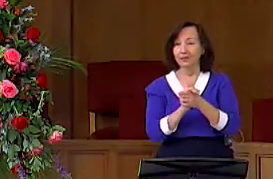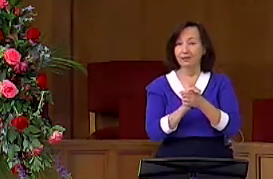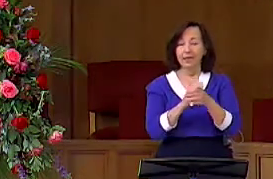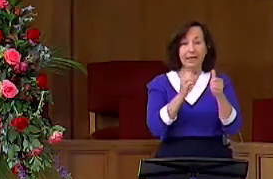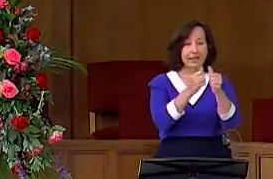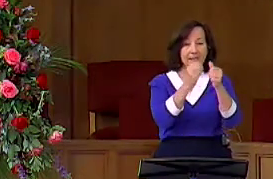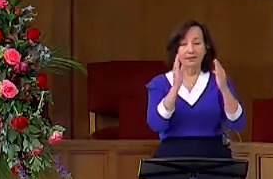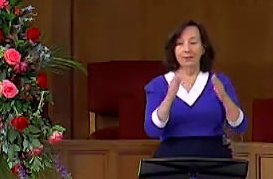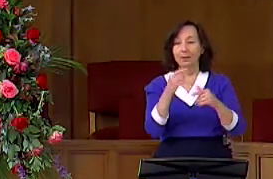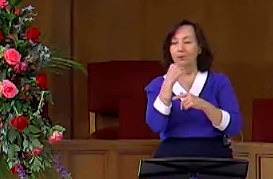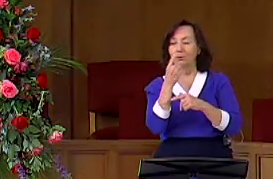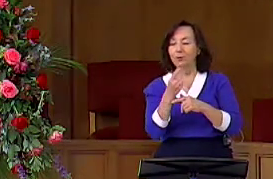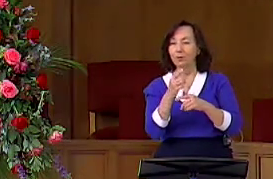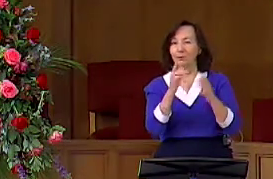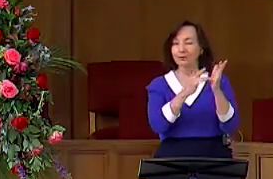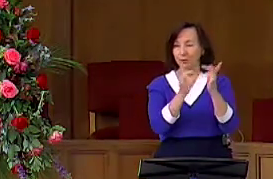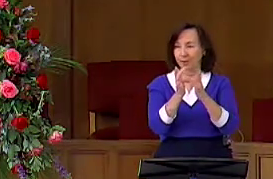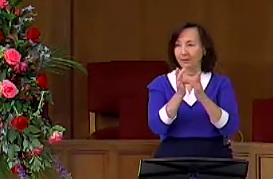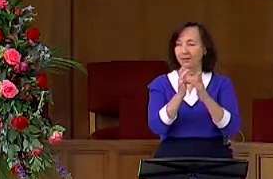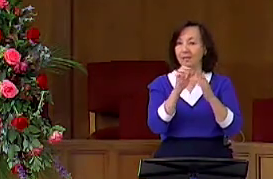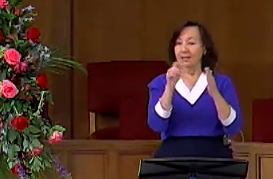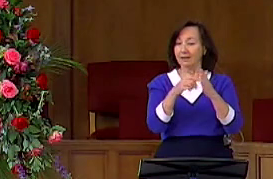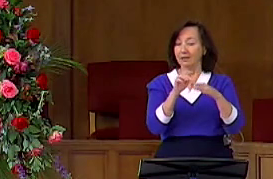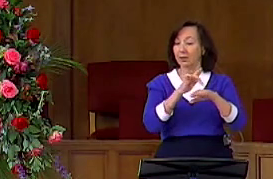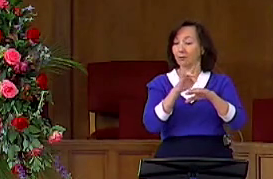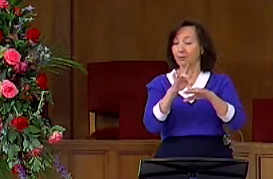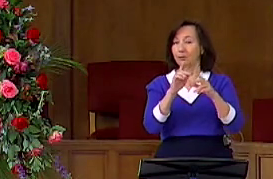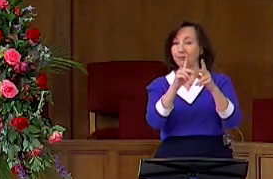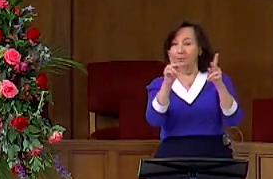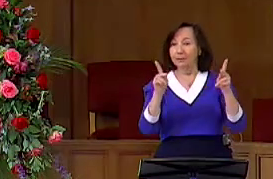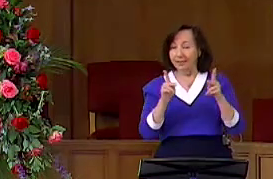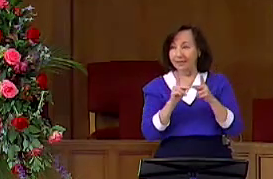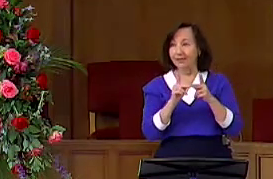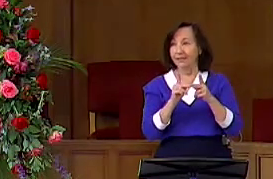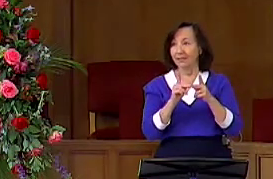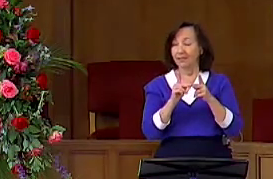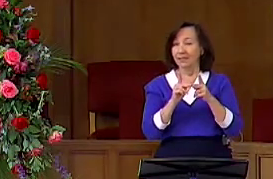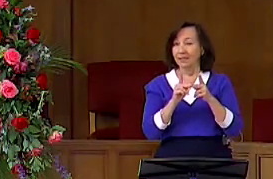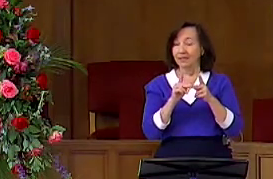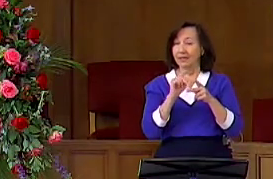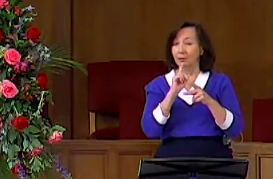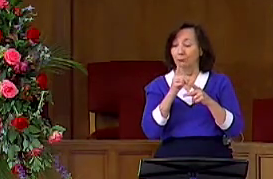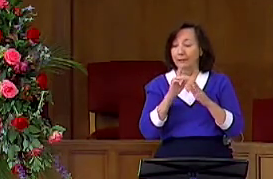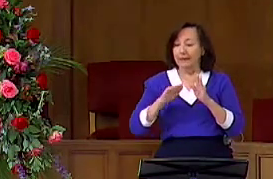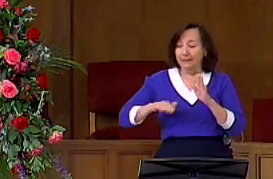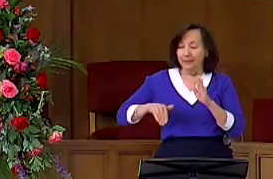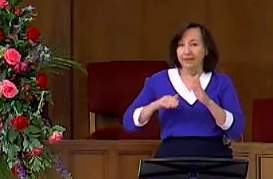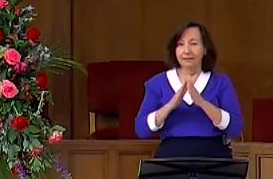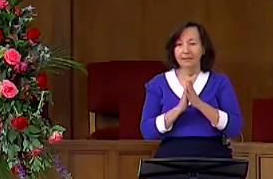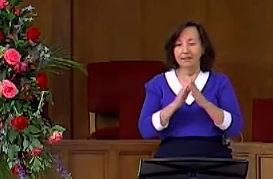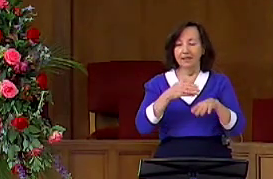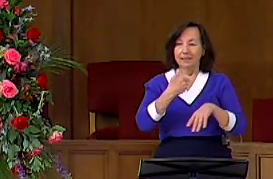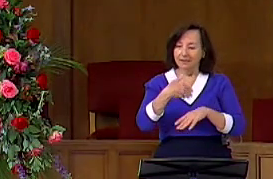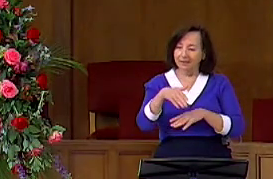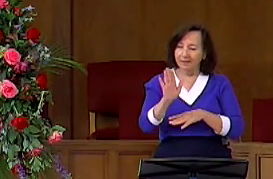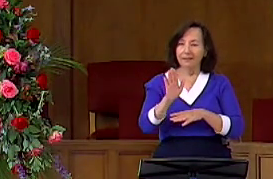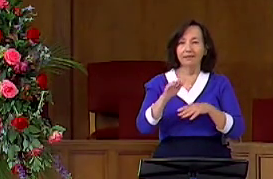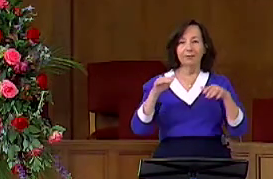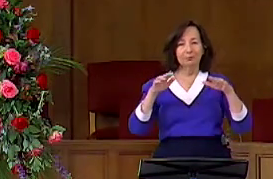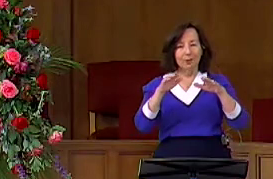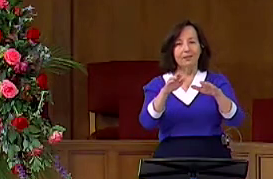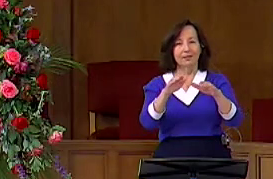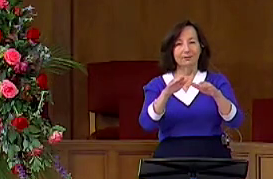disciples told Jesus, "This is a remote place. It's getting really late. Send the crowds away,"